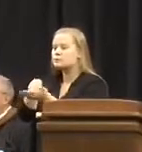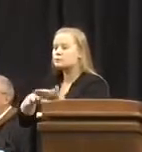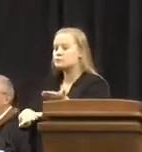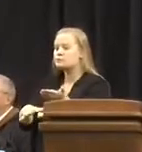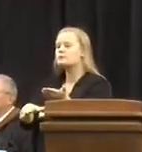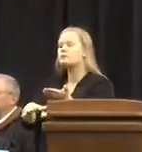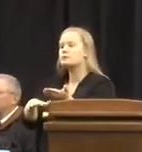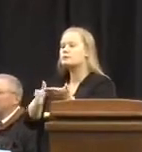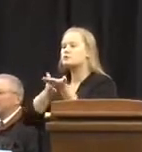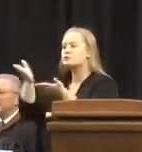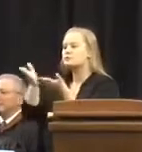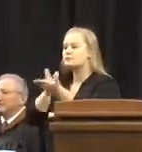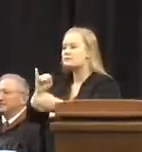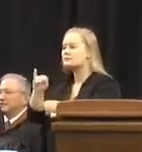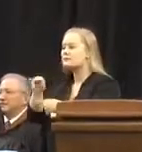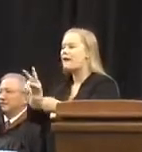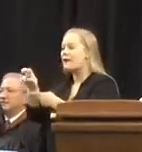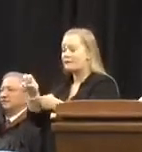Ike Ledesma.